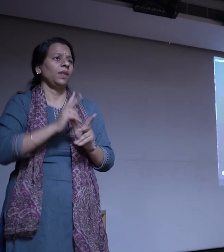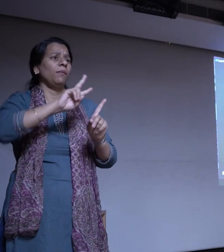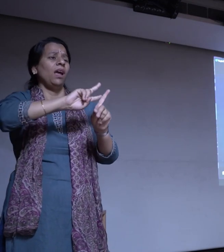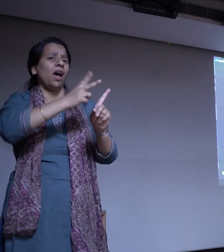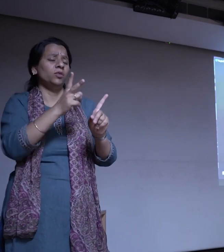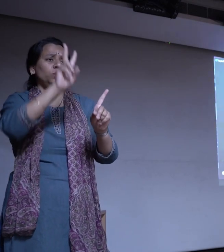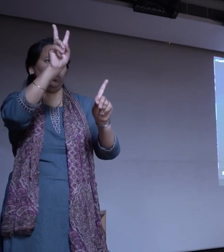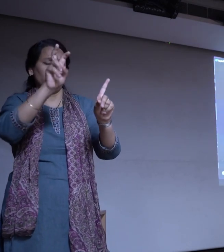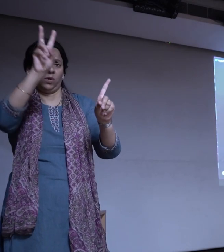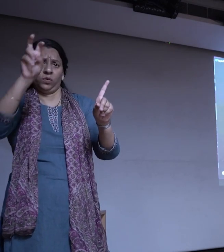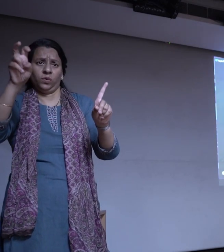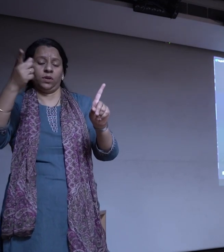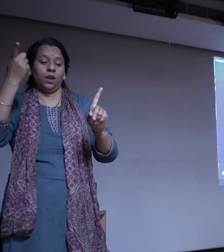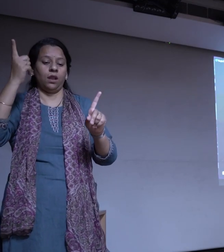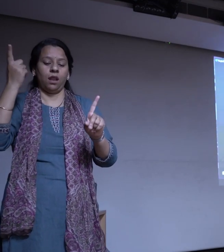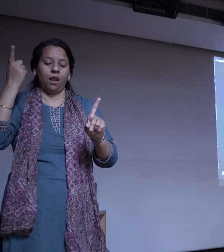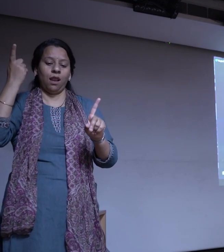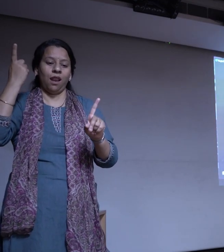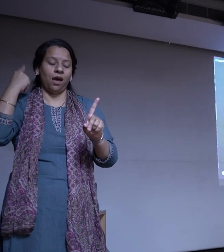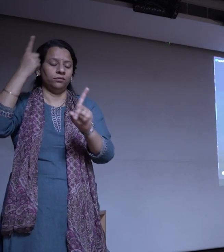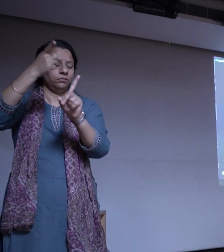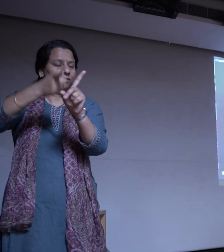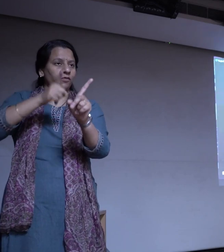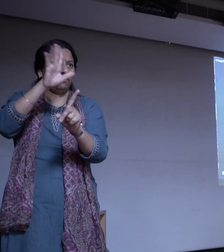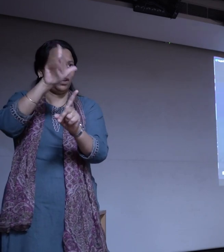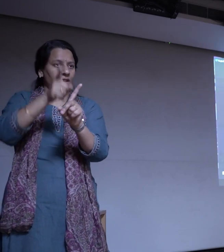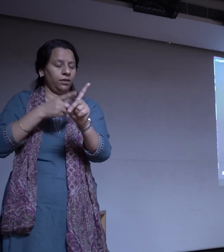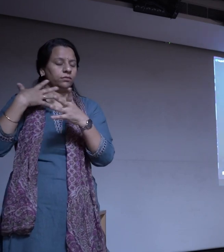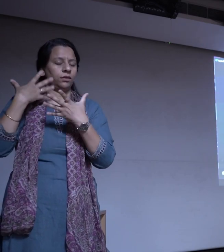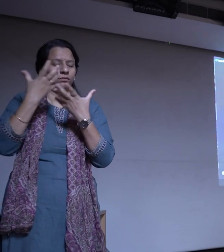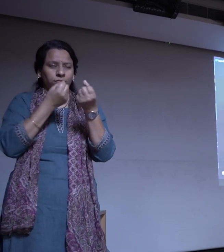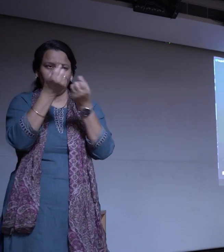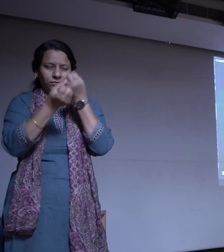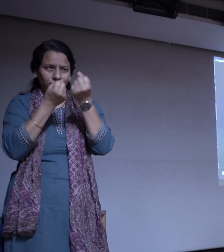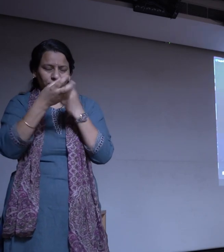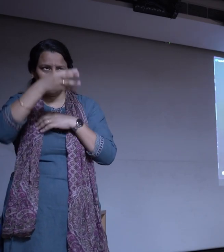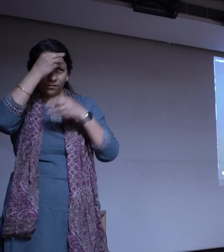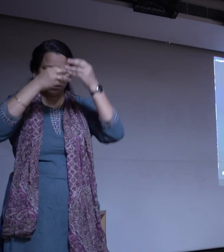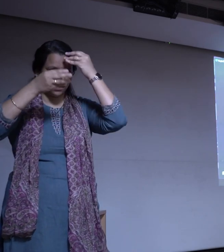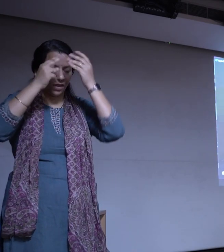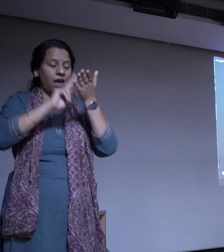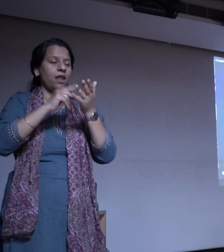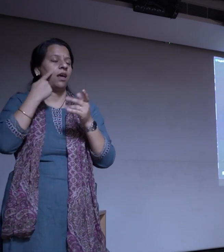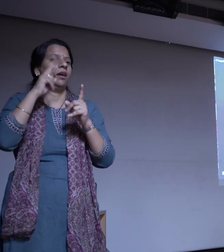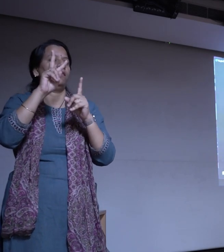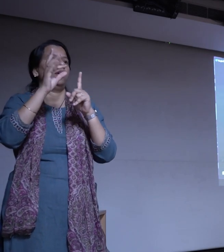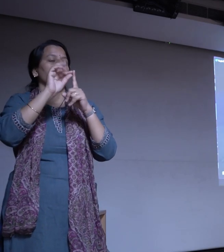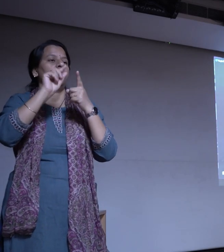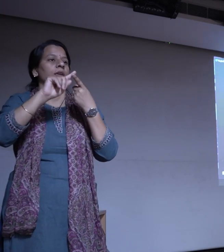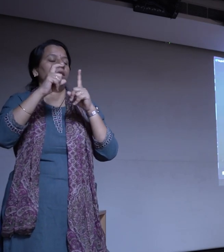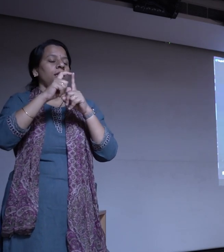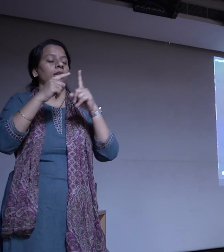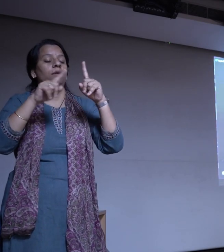important I have picked up in last 15 months of my which are important in this field are just T power